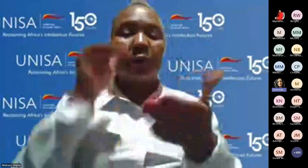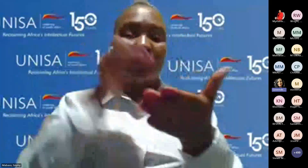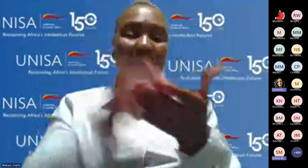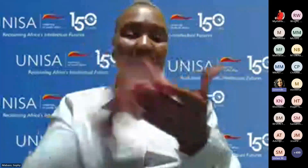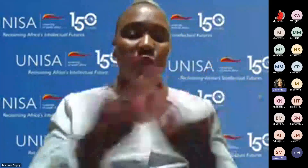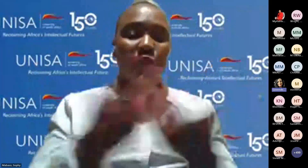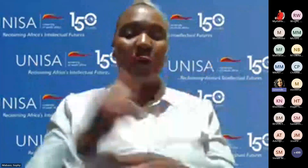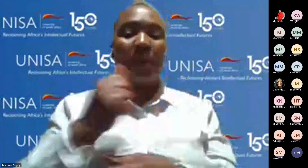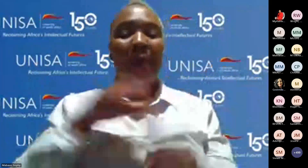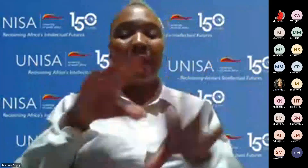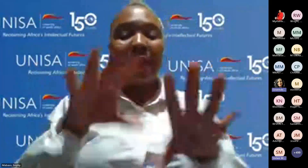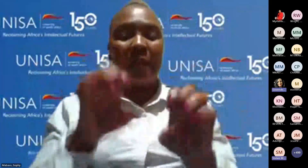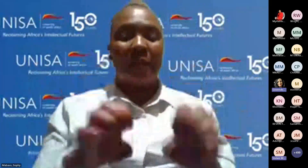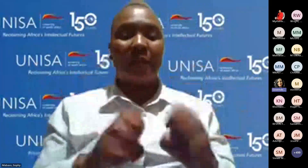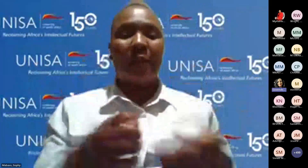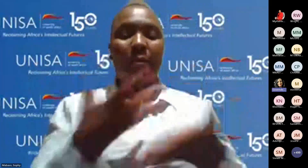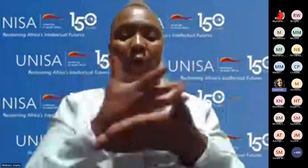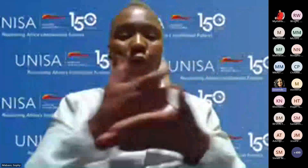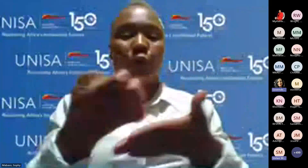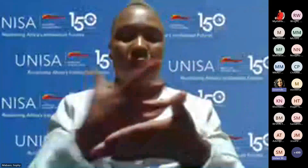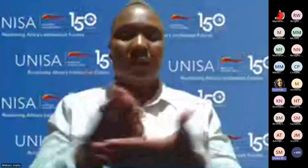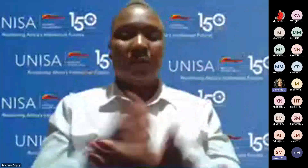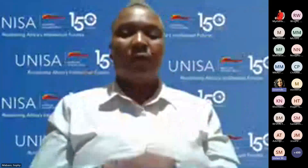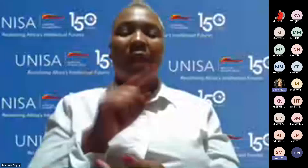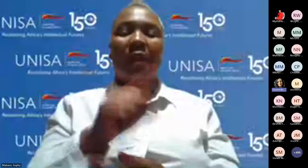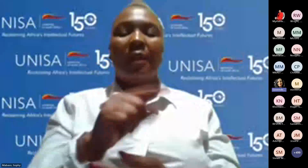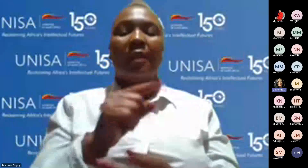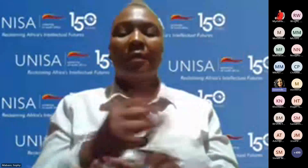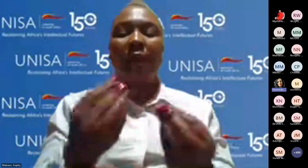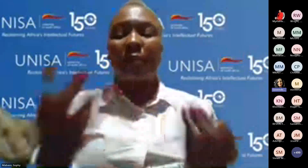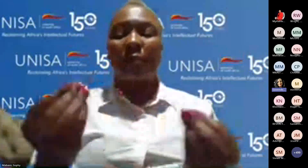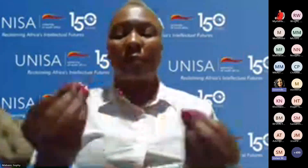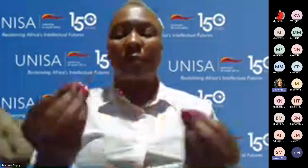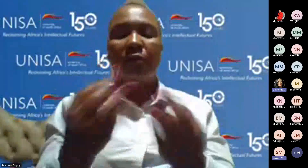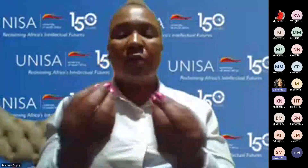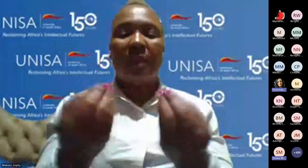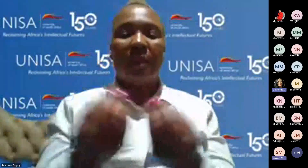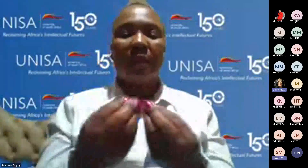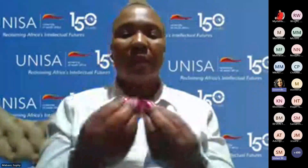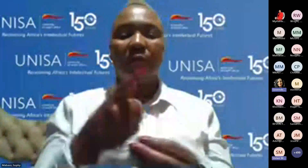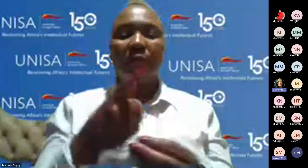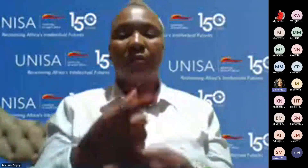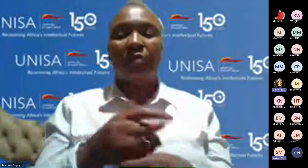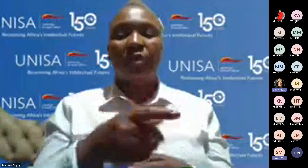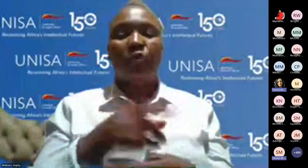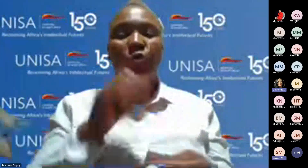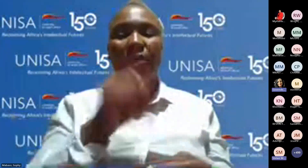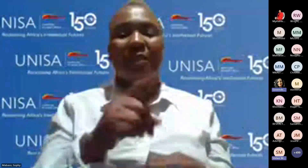Exam recordings. Right. There's a number of links there, even the course. Can you see the course there?